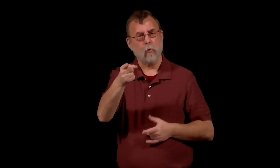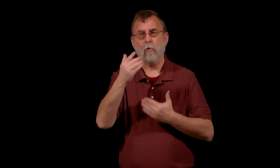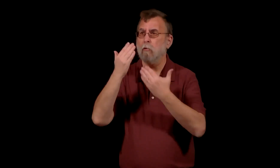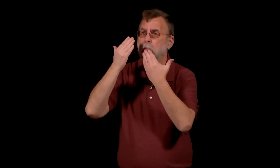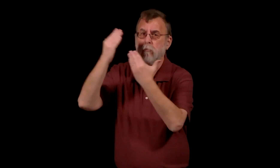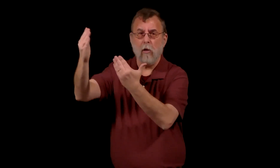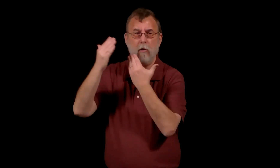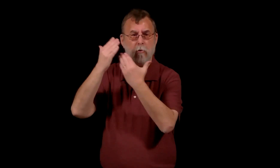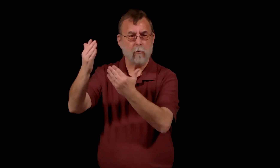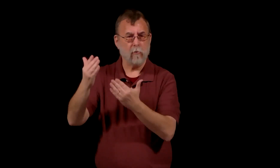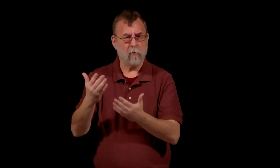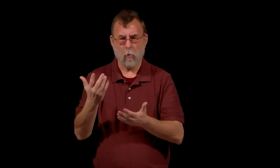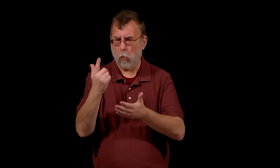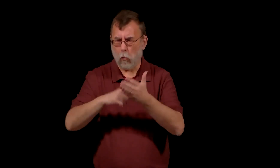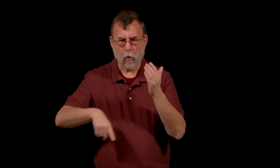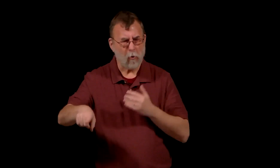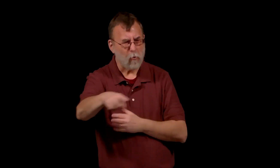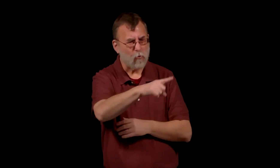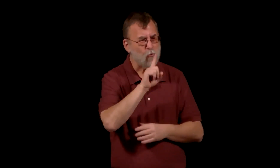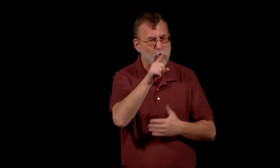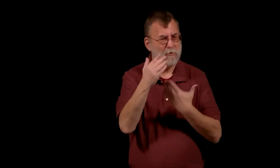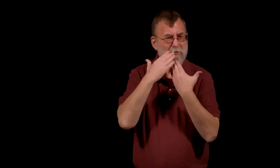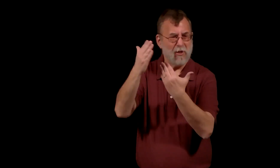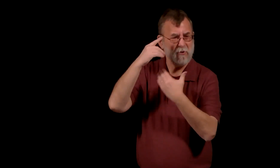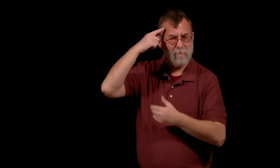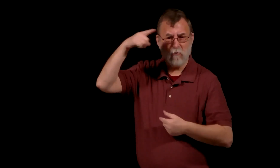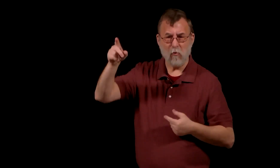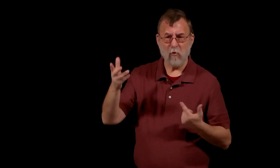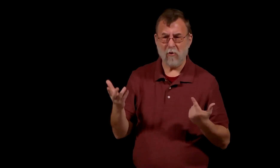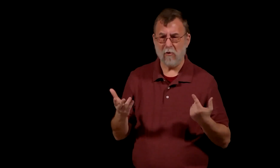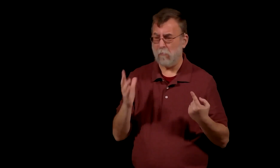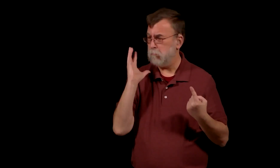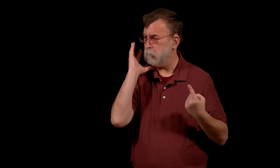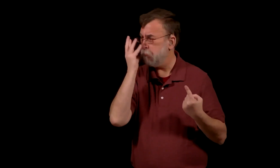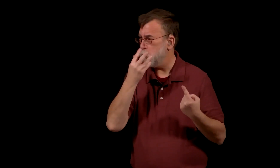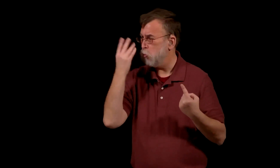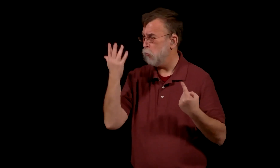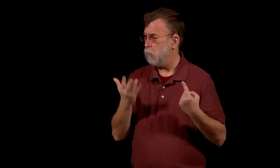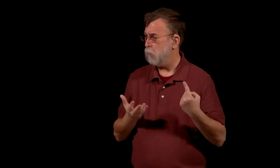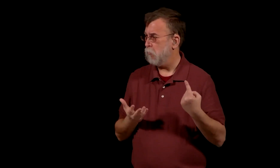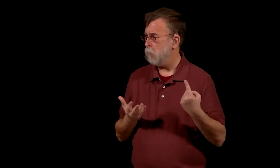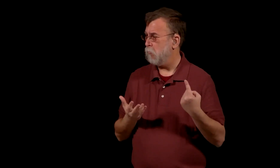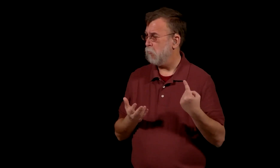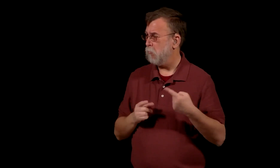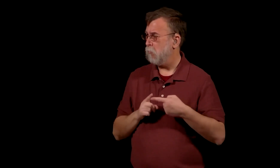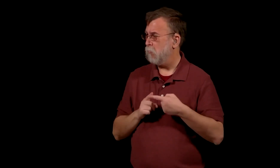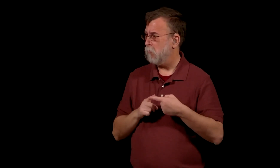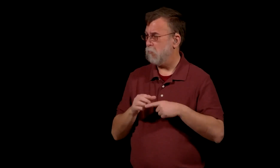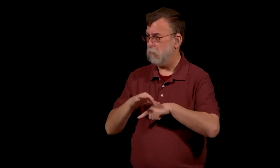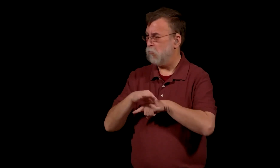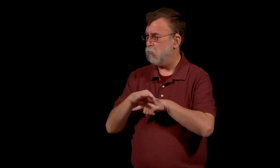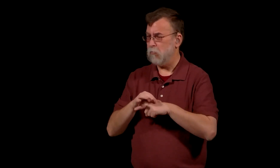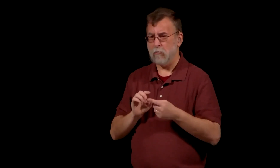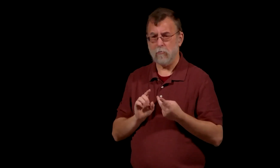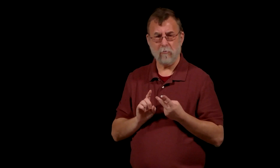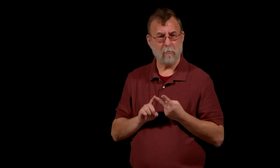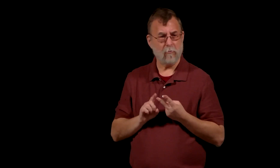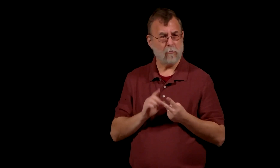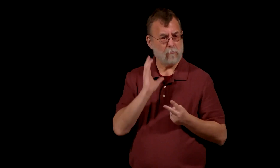gratitude. We're thankful. We said what we were thankful for. It's beautiful here